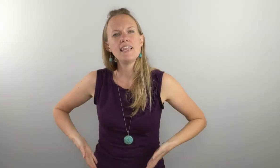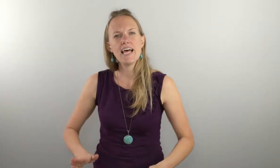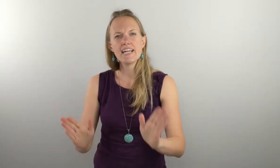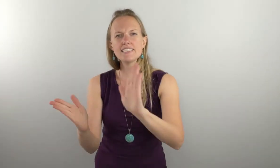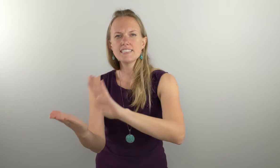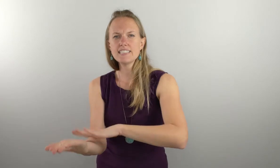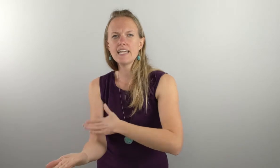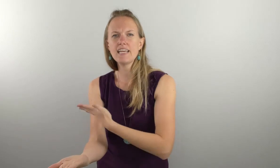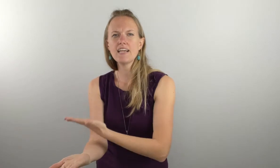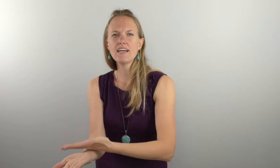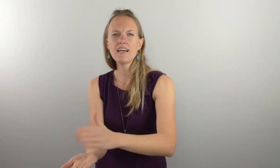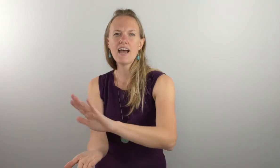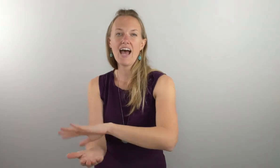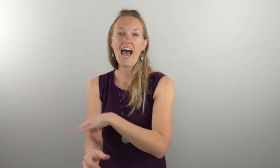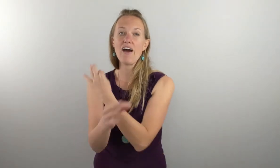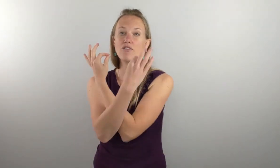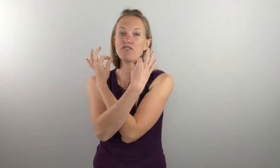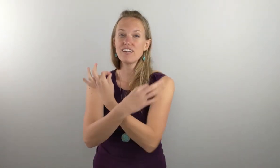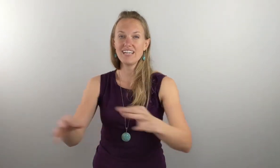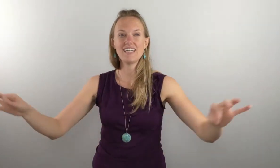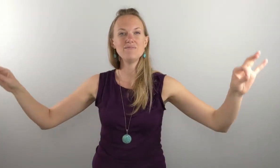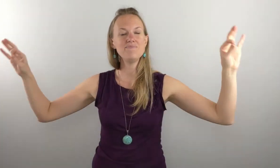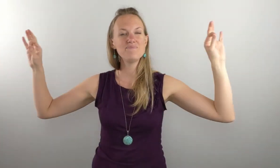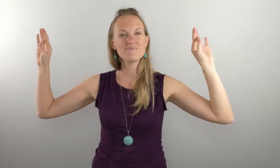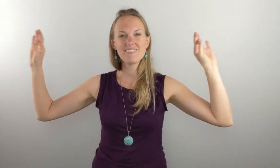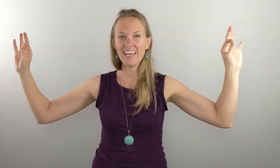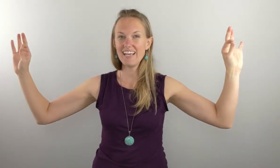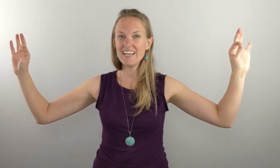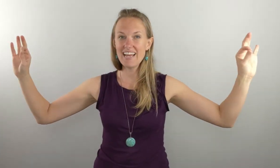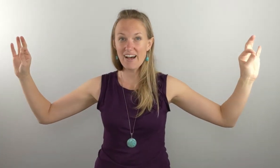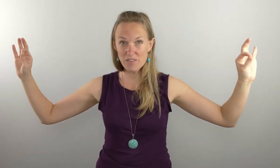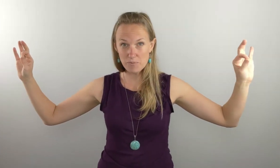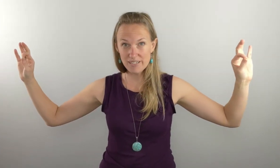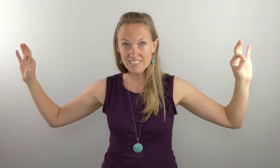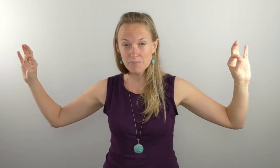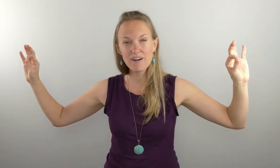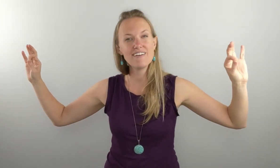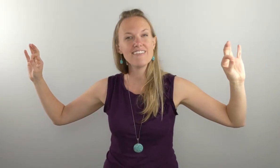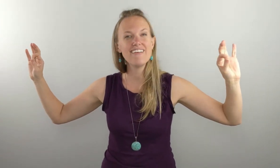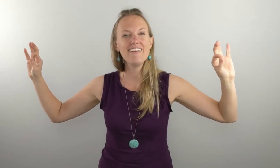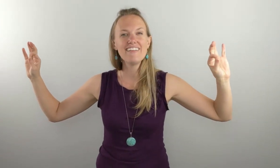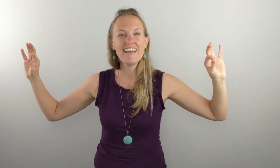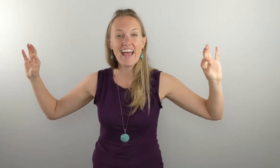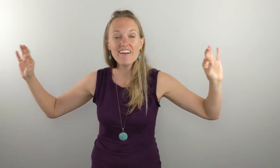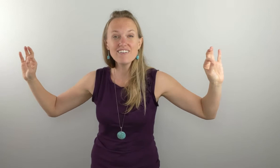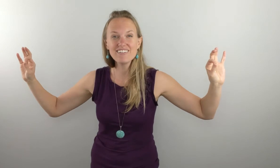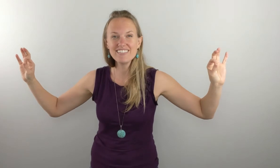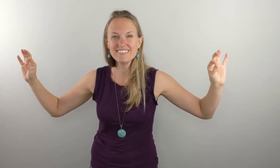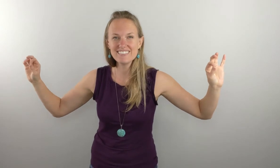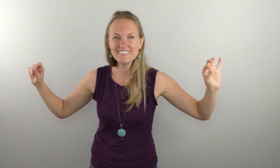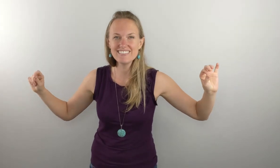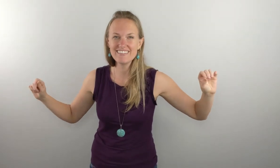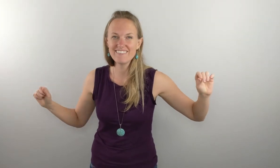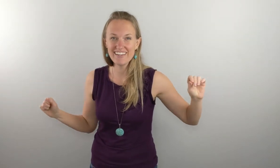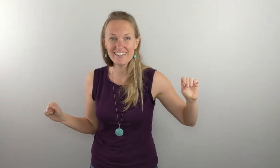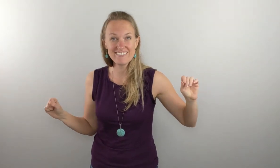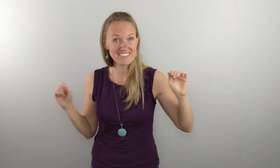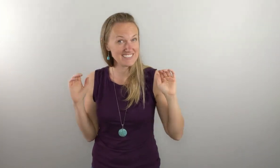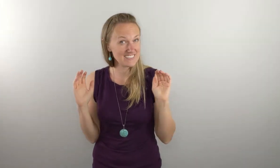Let us sing our freedom. Okay, and now the bridge part that everyone uses in the radio. This is your